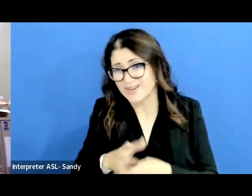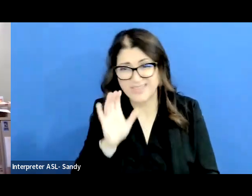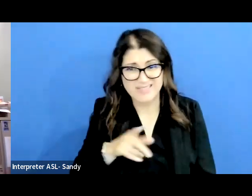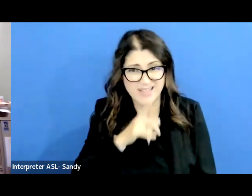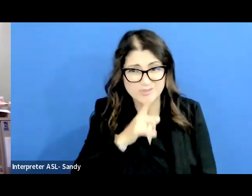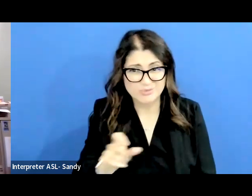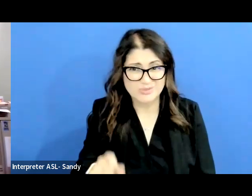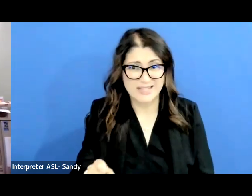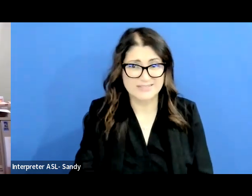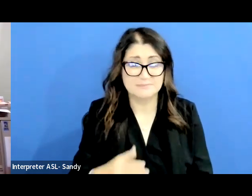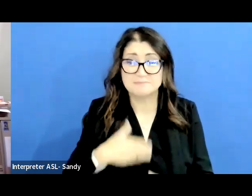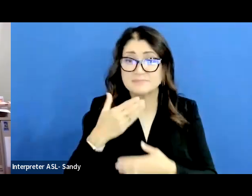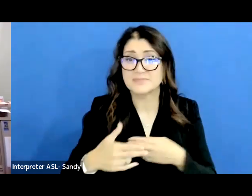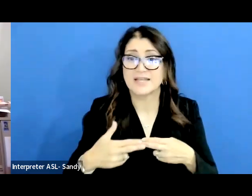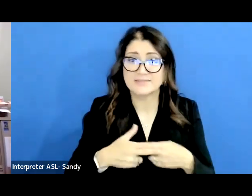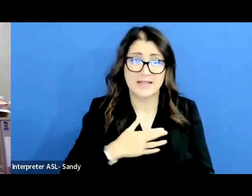please?